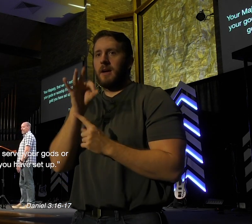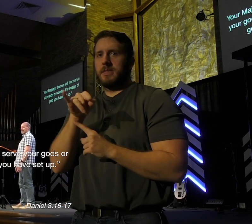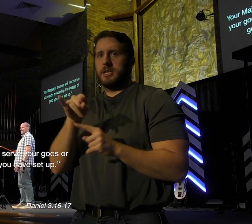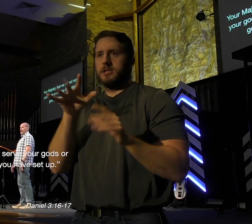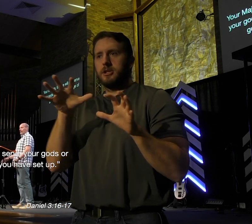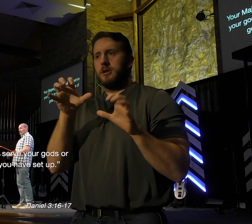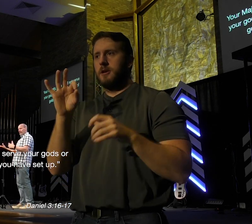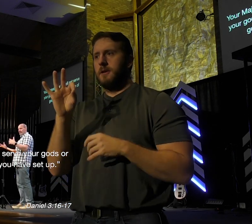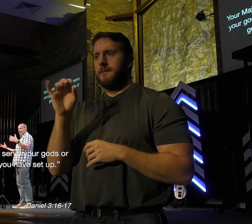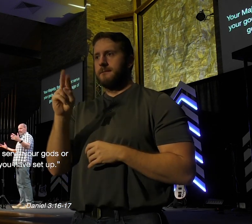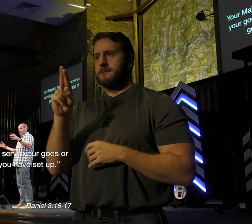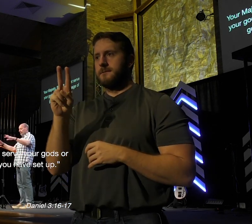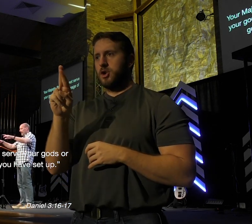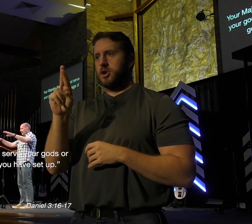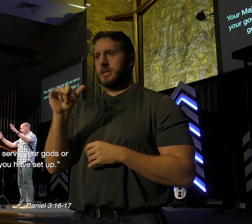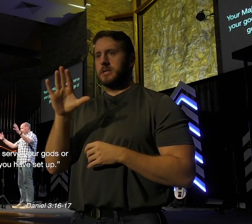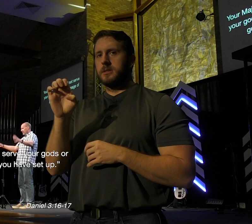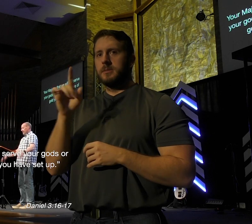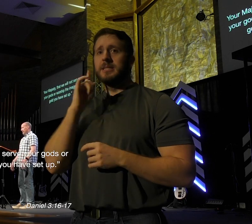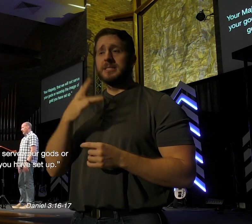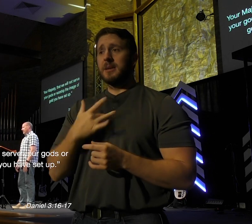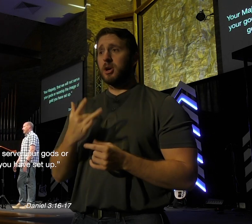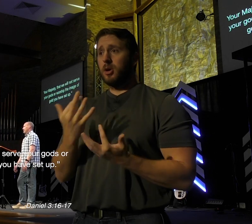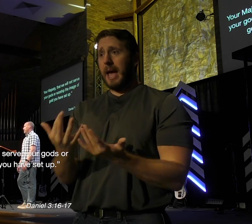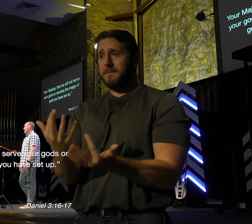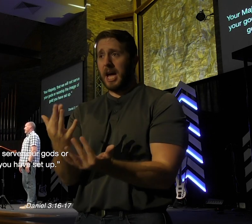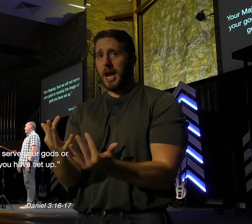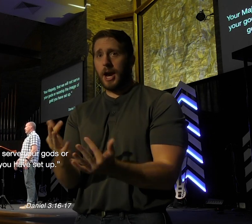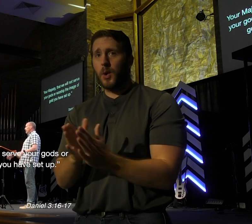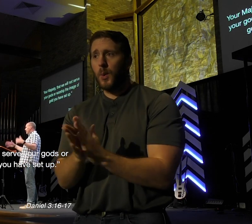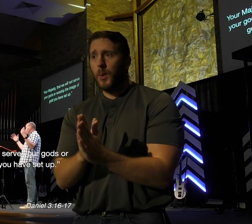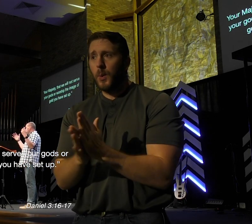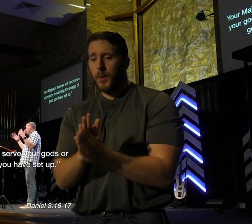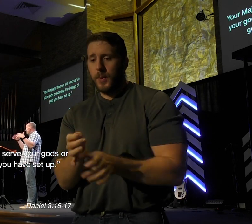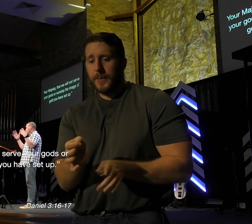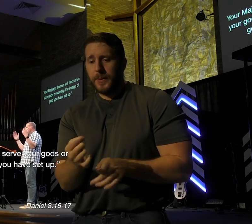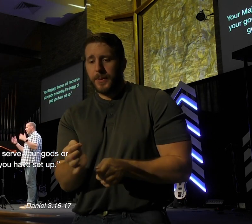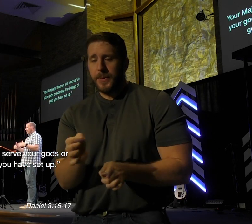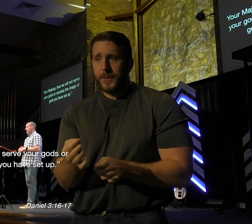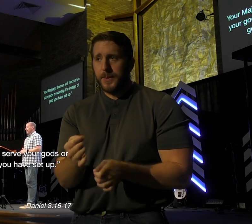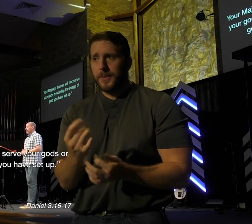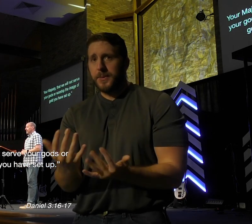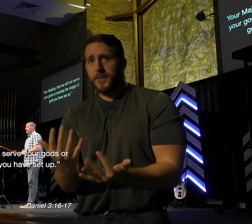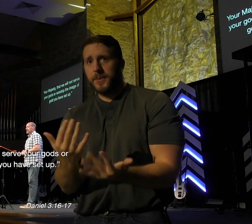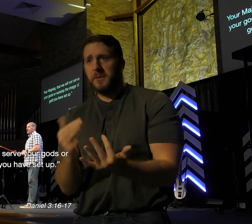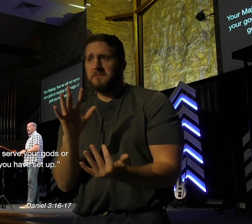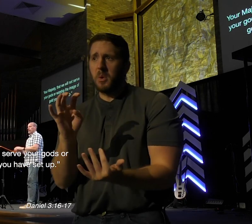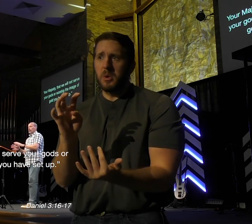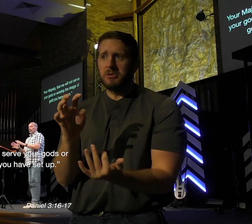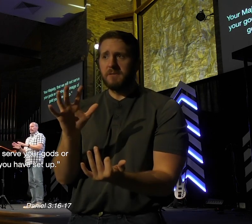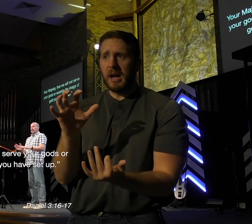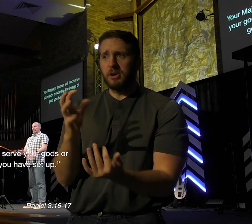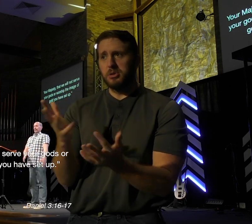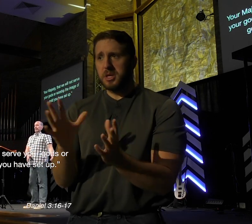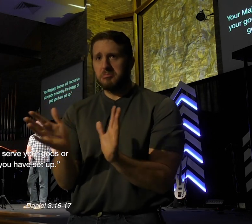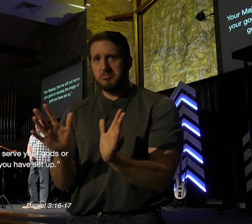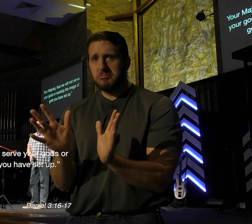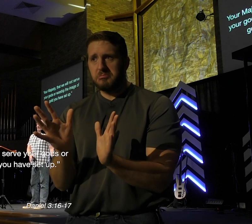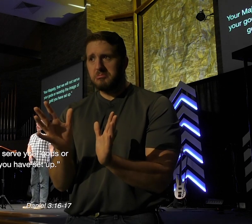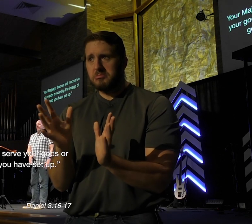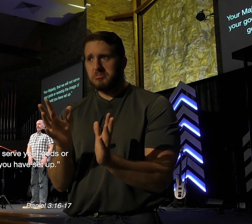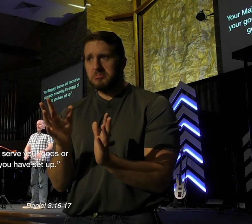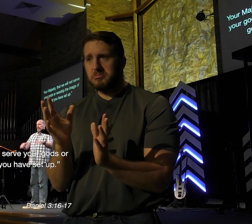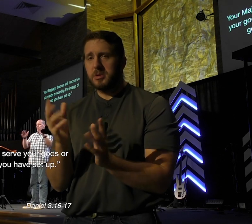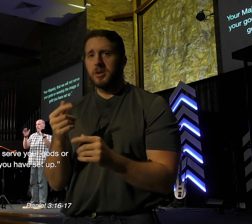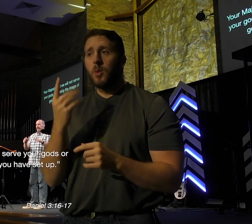okay? But, you know, a typical campfire that you have in your backyard, a few hundred degrees, maybe 400 degrees. We know from